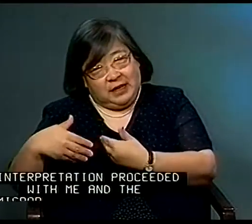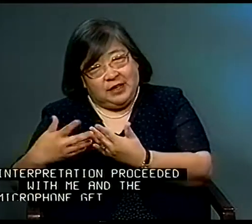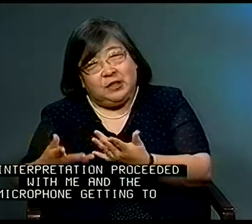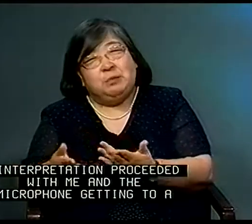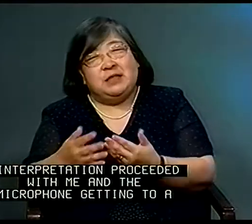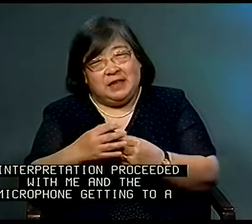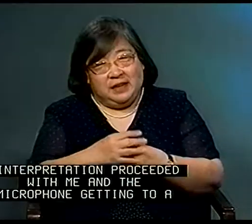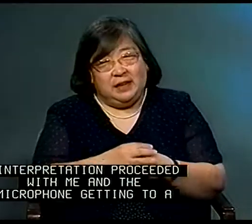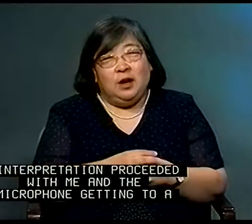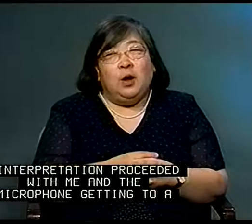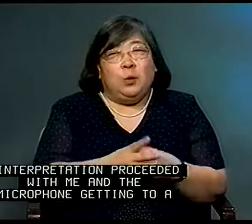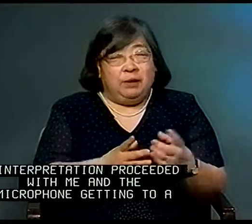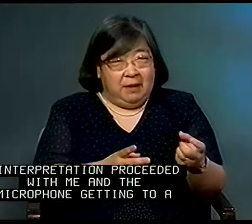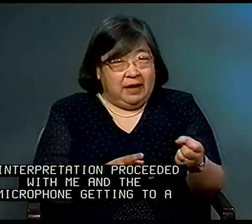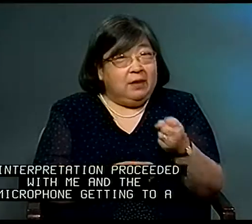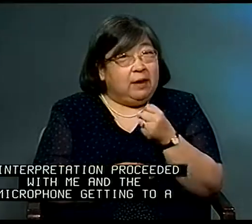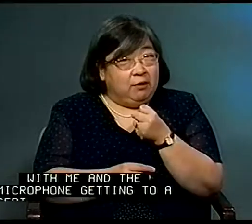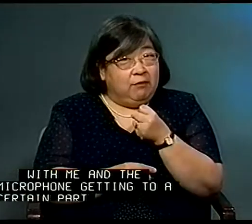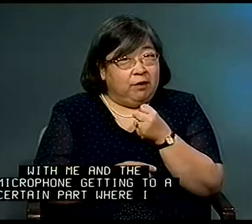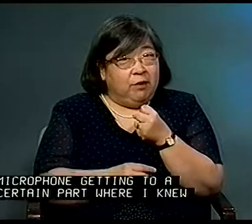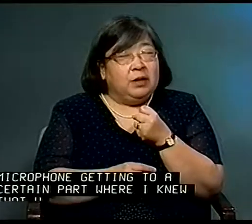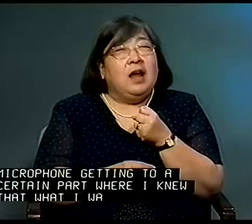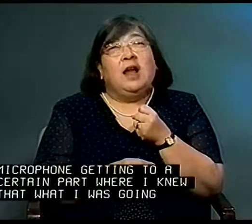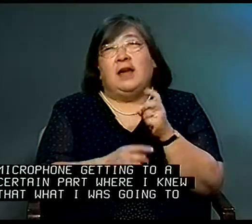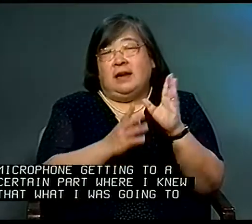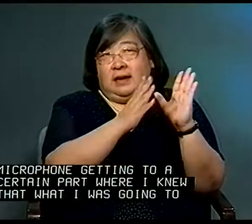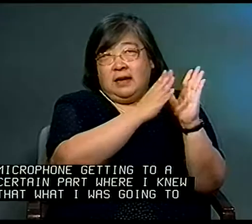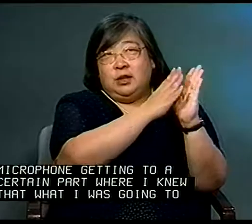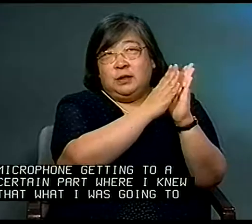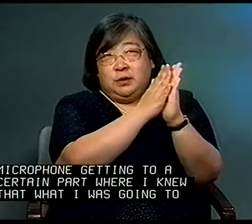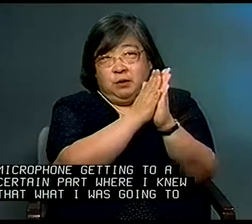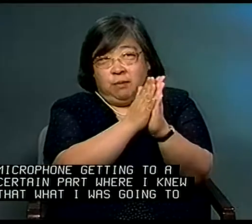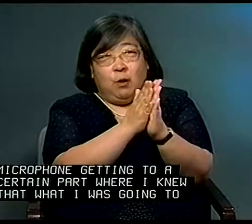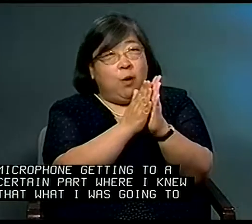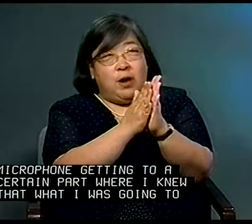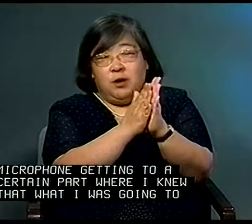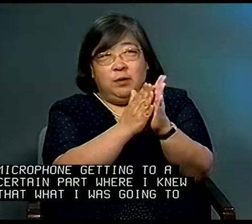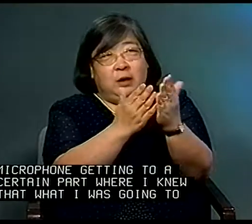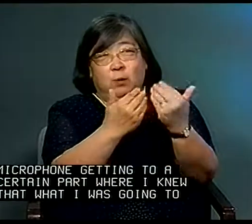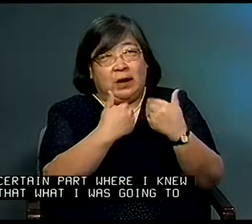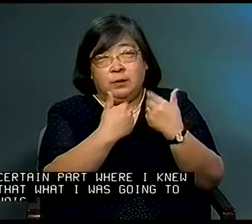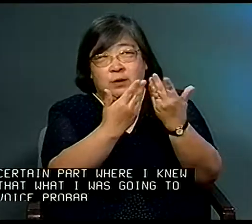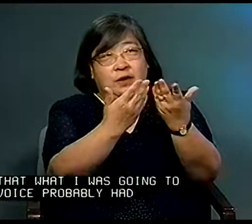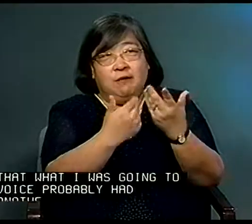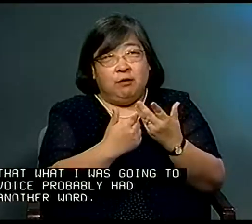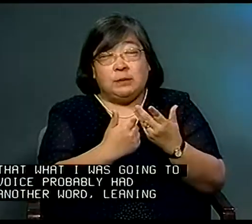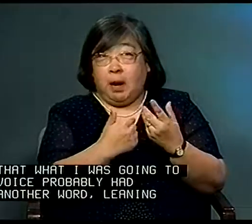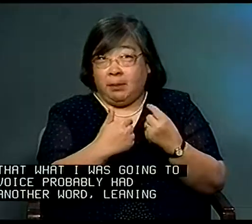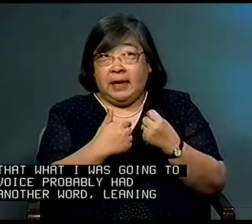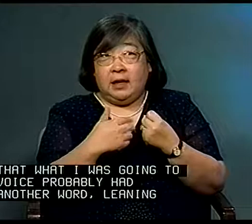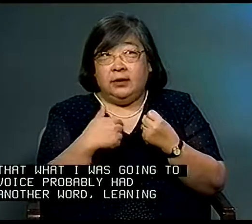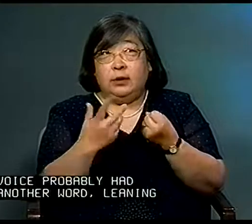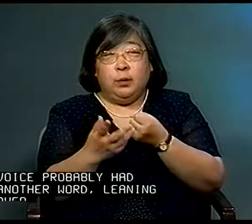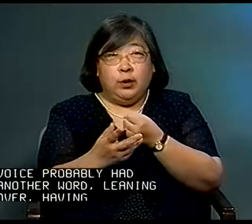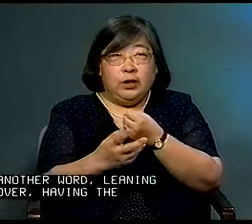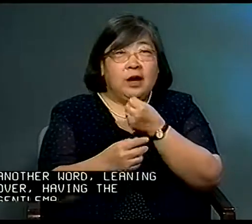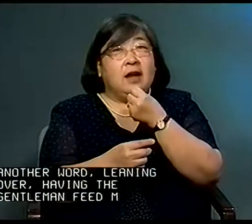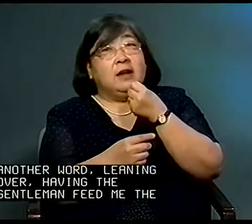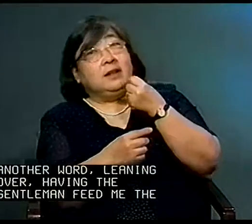interpretation proceeded with me in the microphone, getting to a certain part where I knew that what I was going to voice probably had another word,